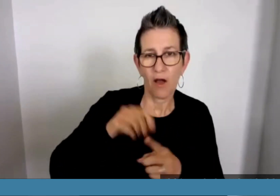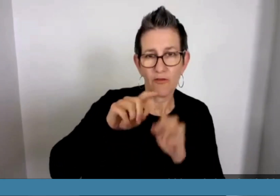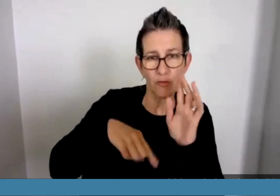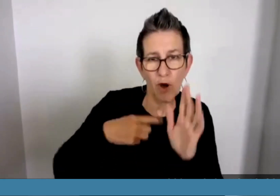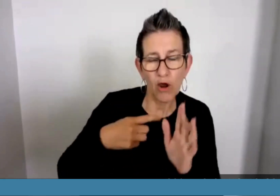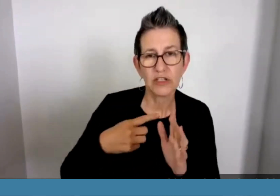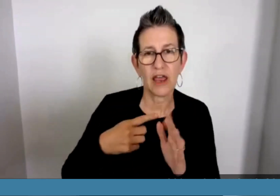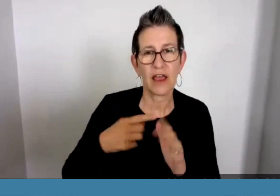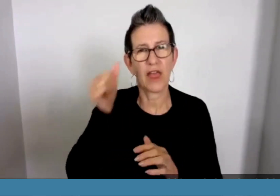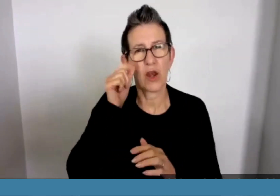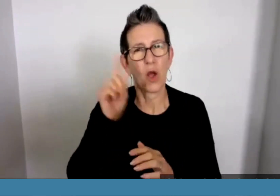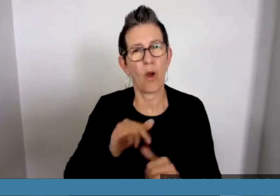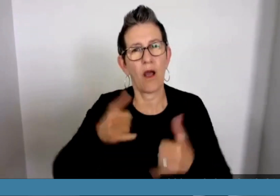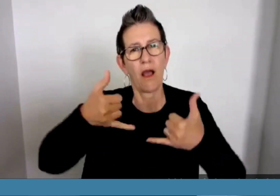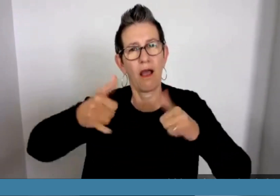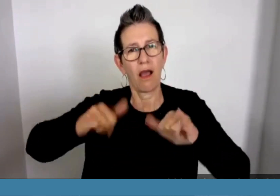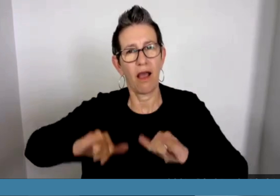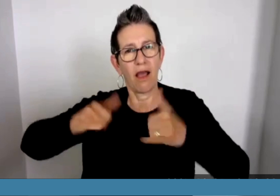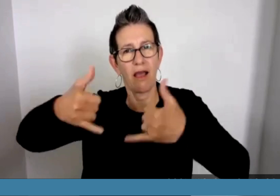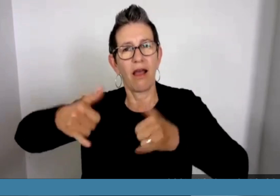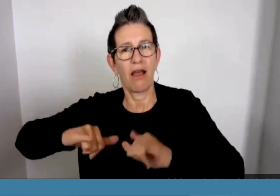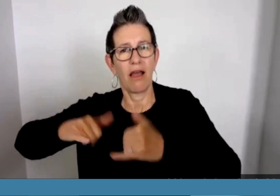the NDRP is looking for.